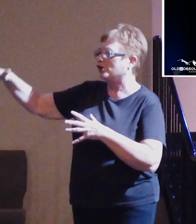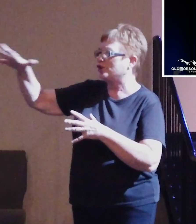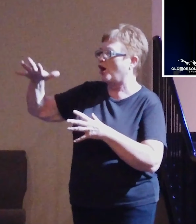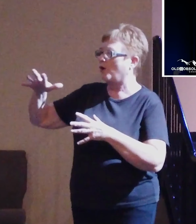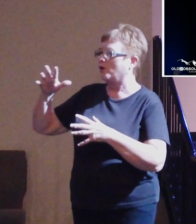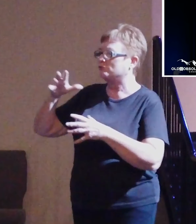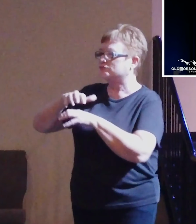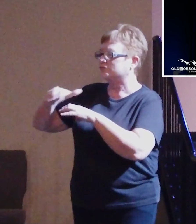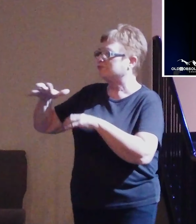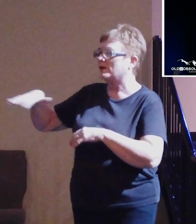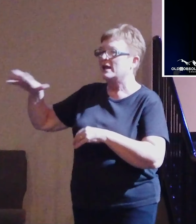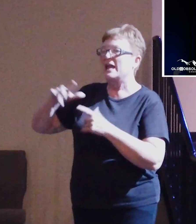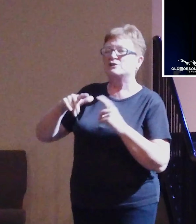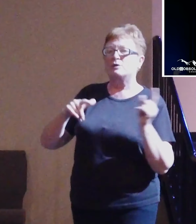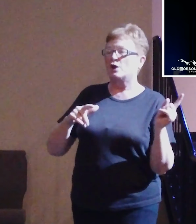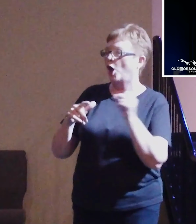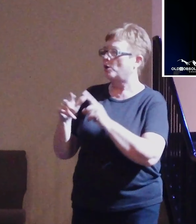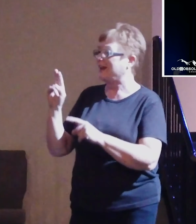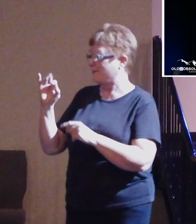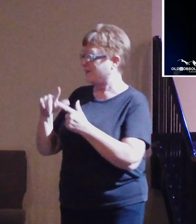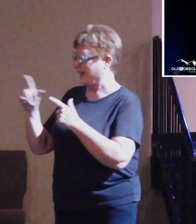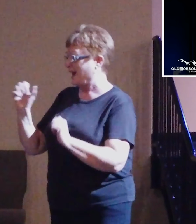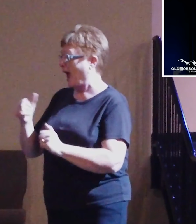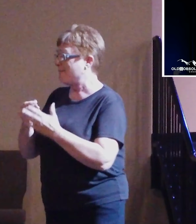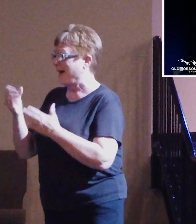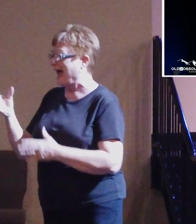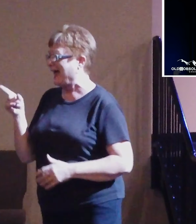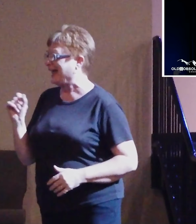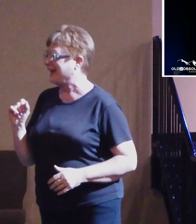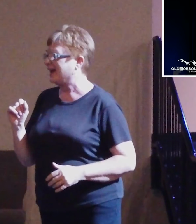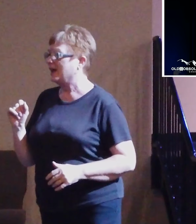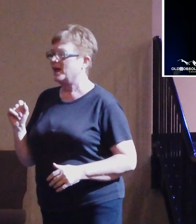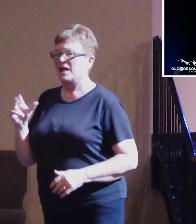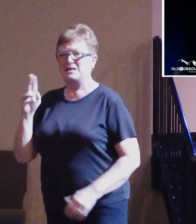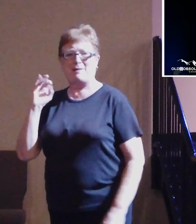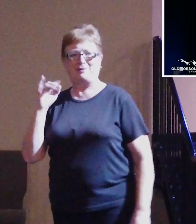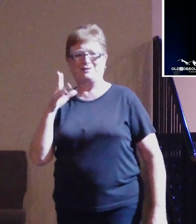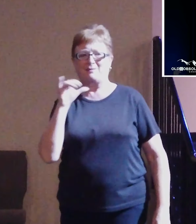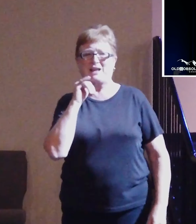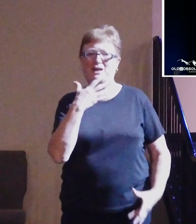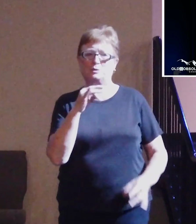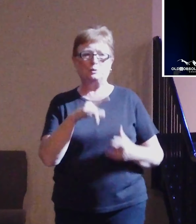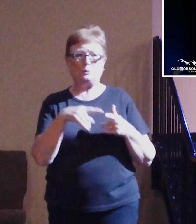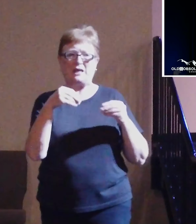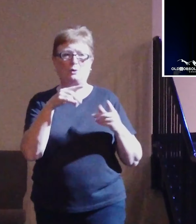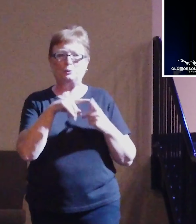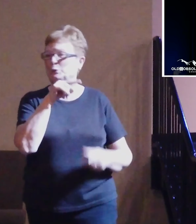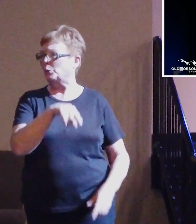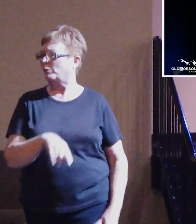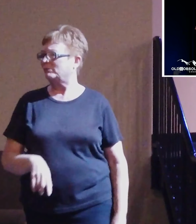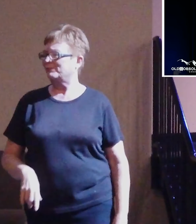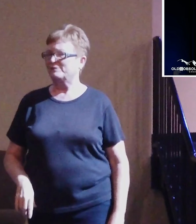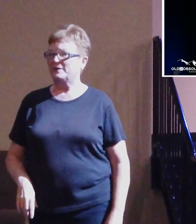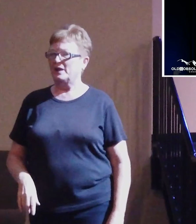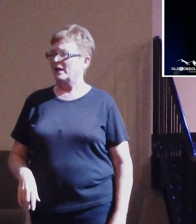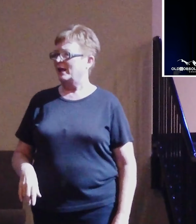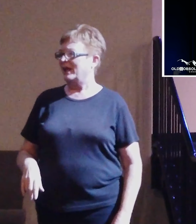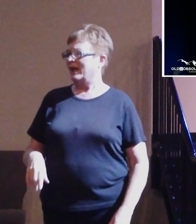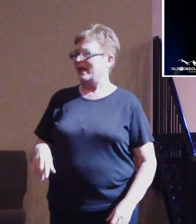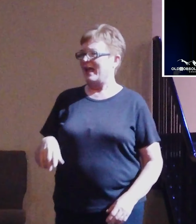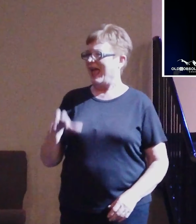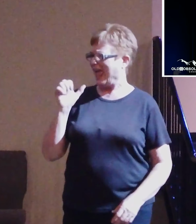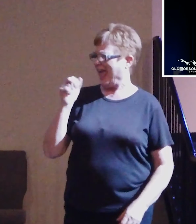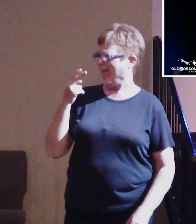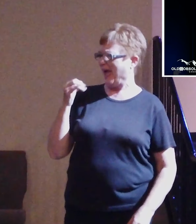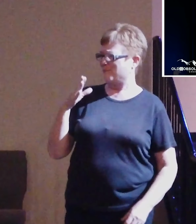if he'd buy it. We talked about this a few weeks ago in another sermon. Naboth said, not interested. It's actually kind of inappropriate for Ahab